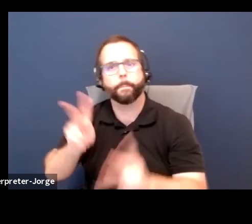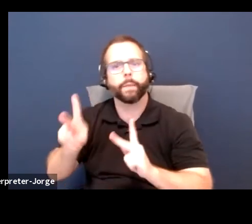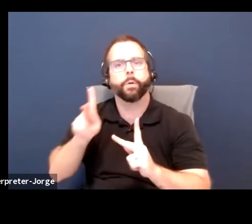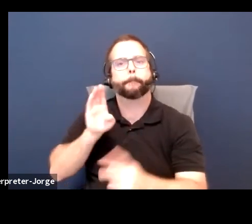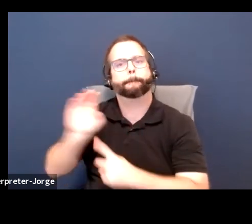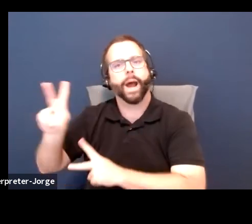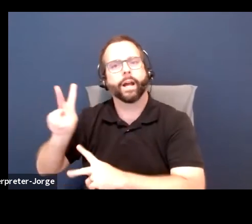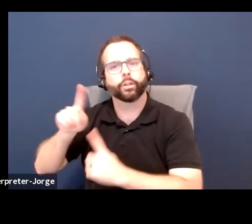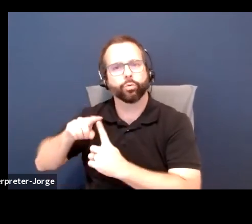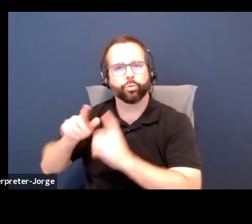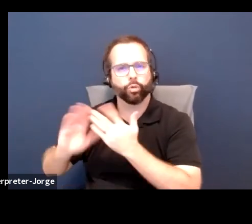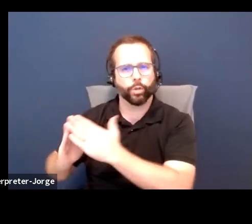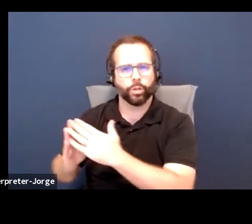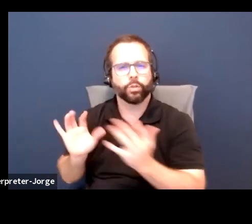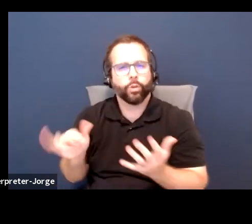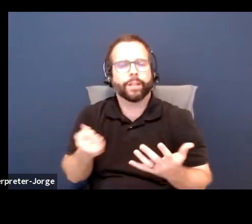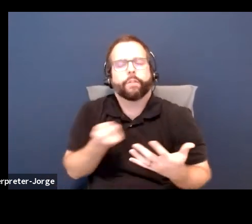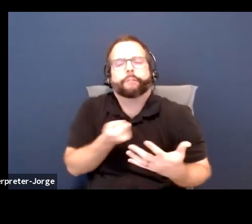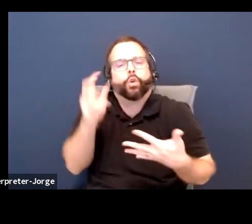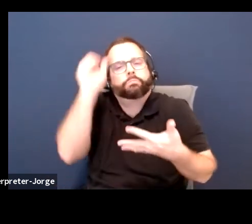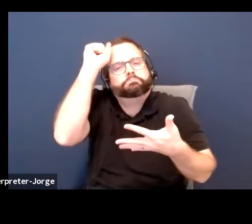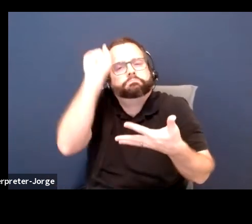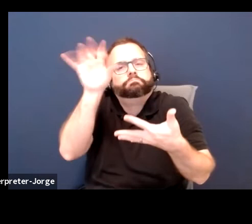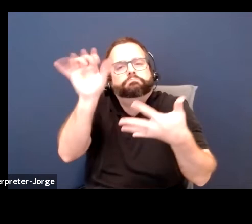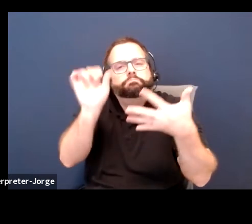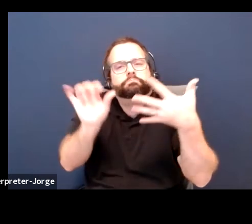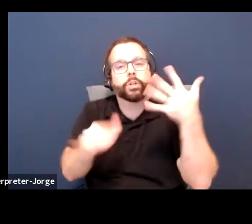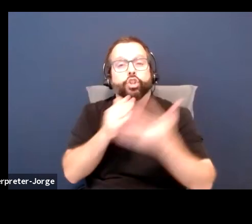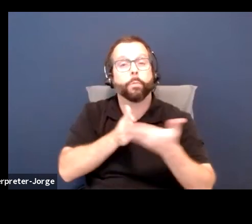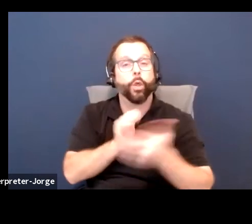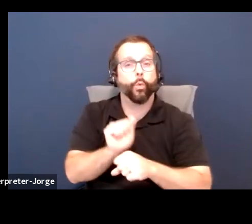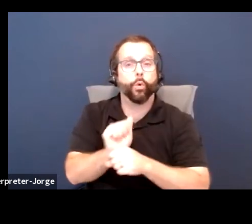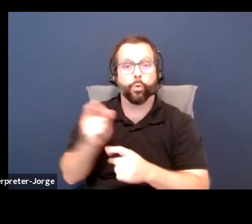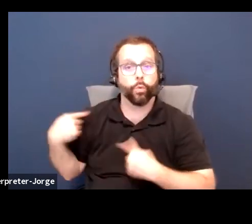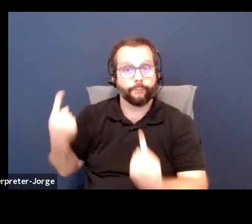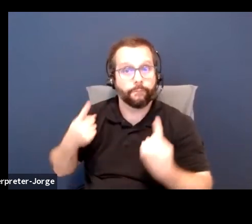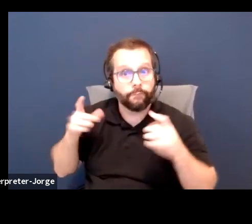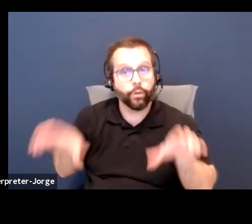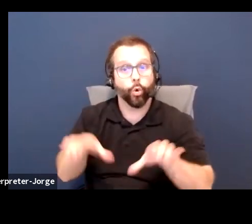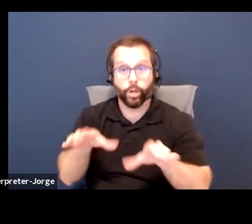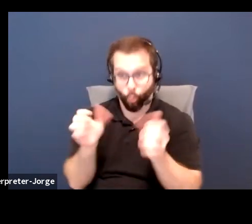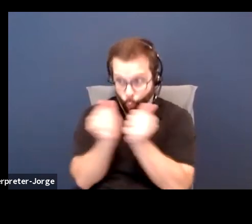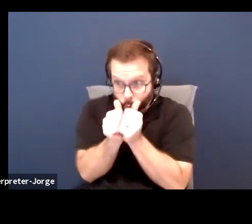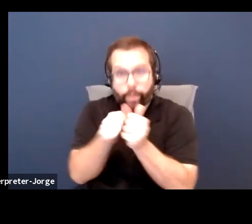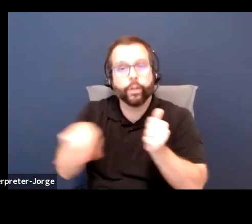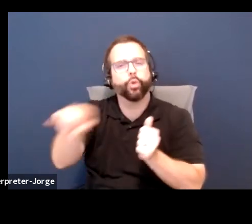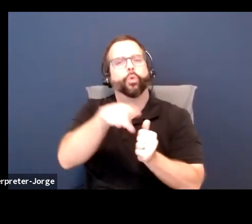that's just a touch of some of the work that we are doing and doing alongside y'all related to